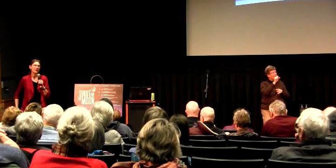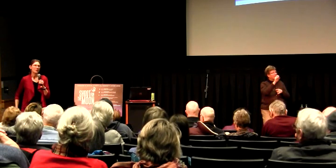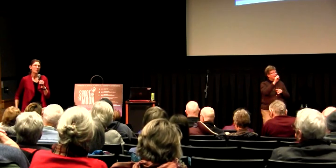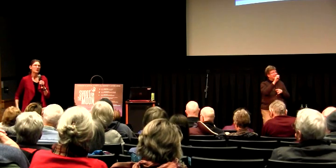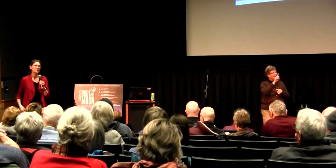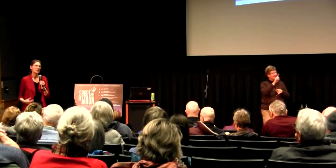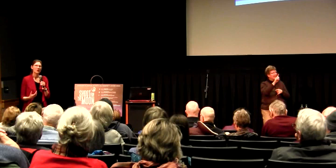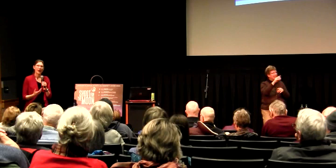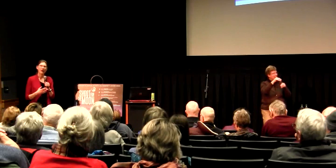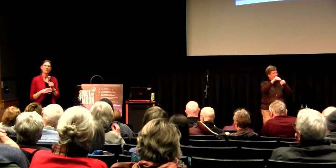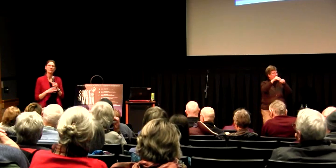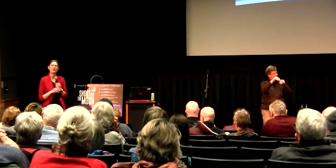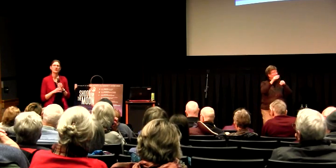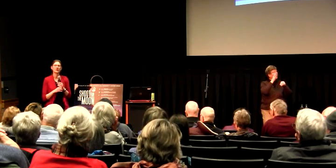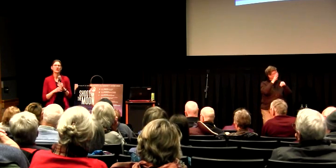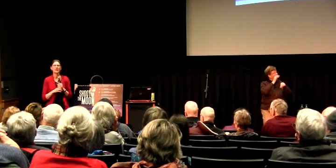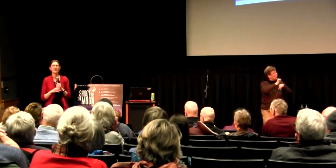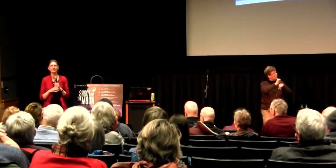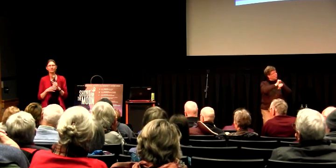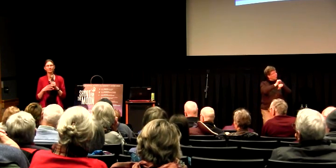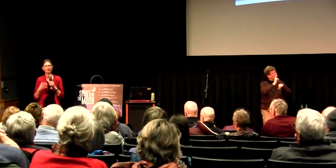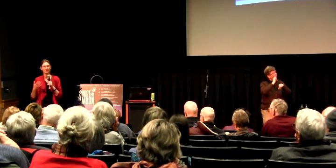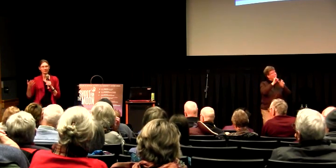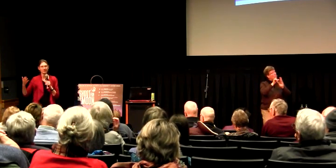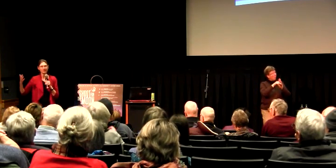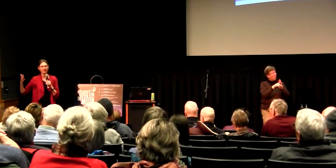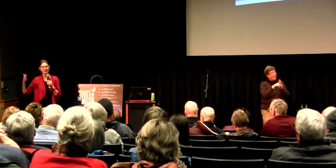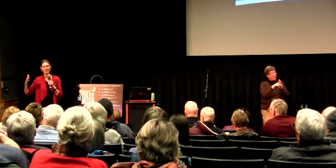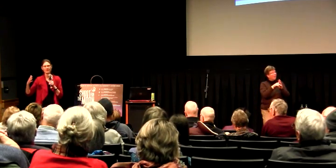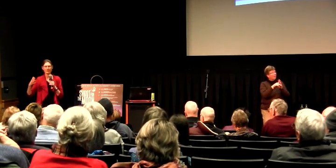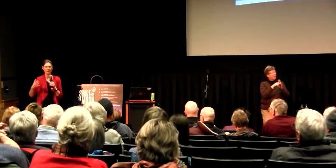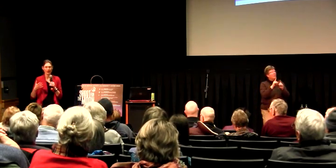And it works for a while. It's just that